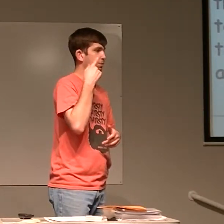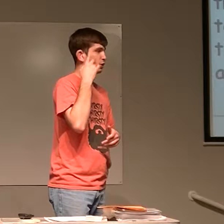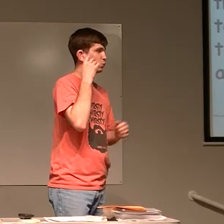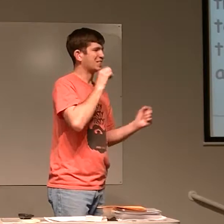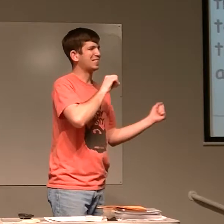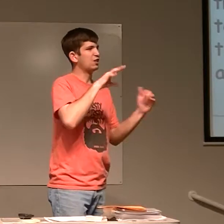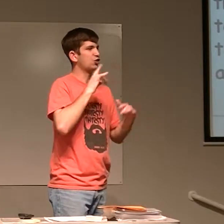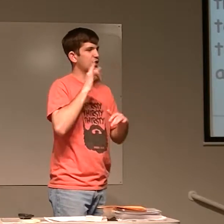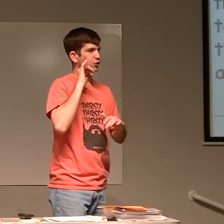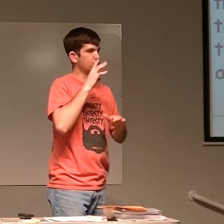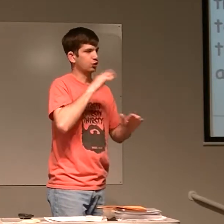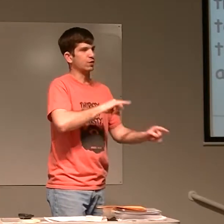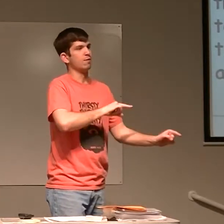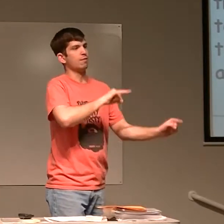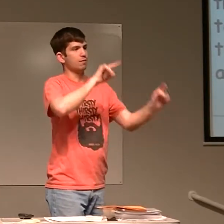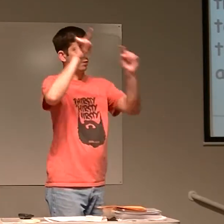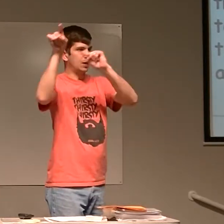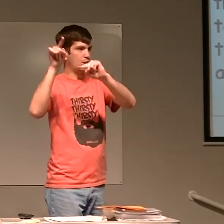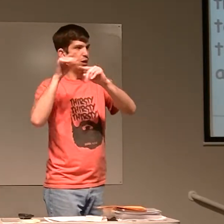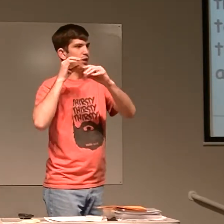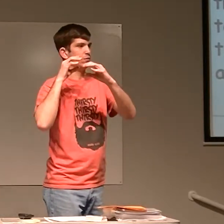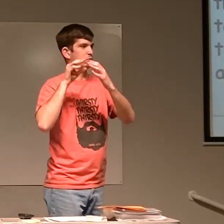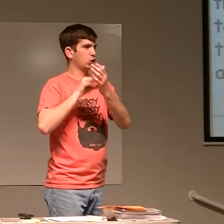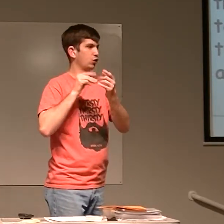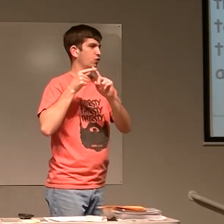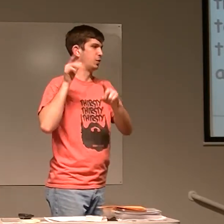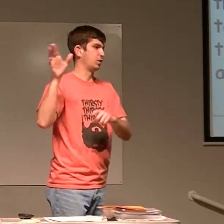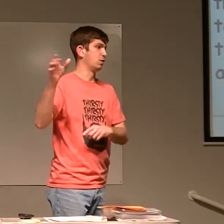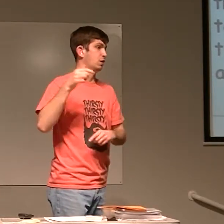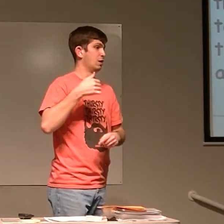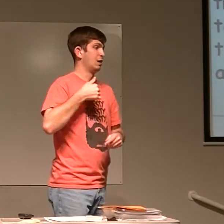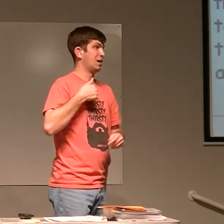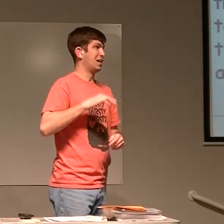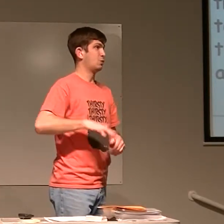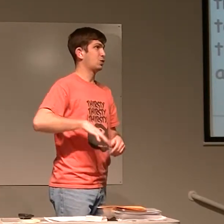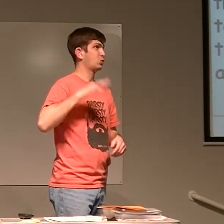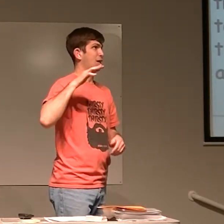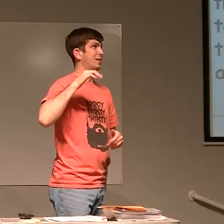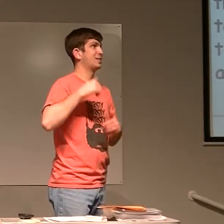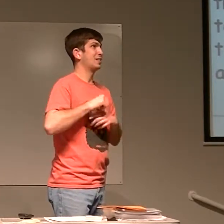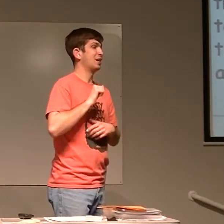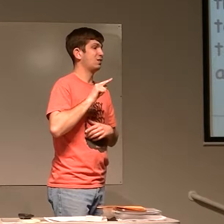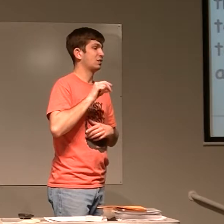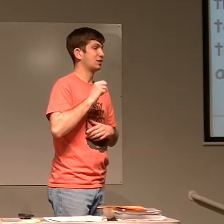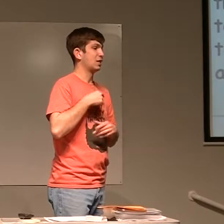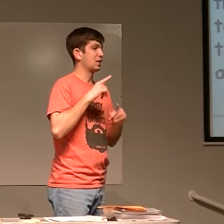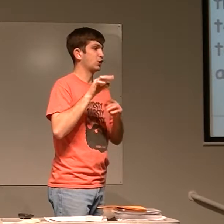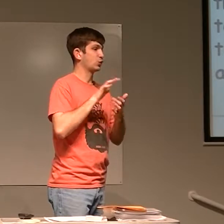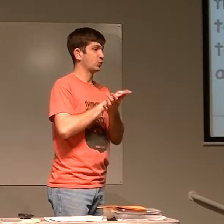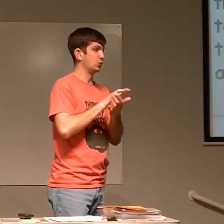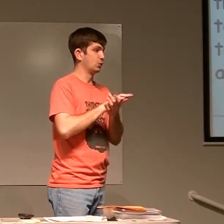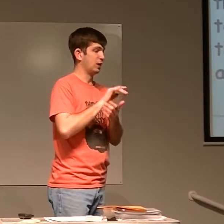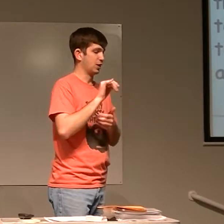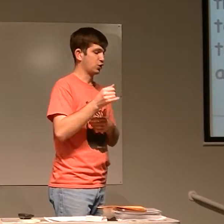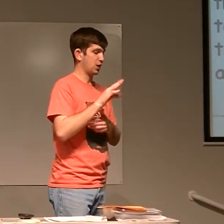parents will send their deaf children there and learn from there. I was raised in Altus, and I had to go to school at